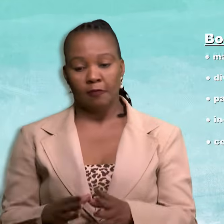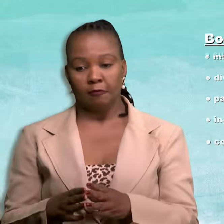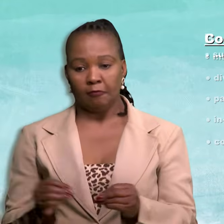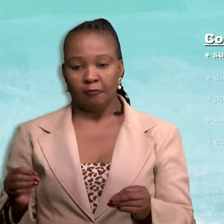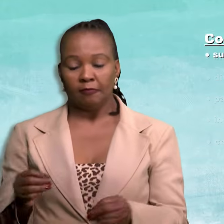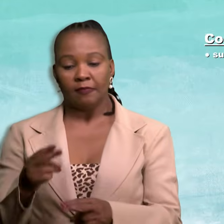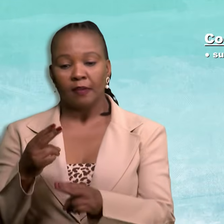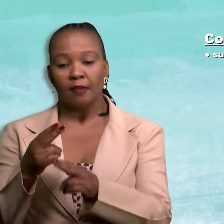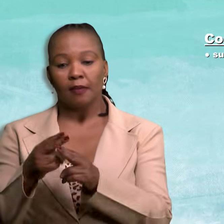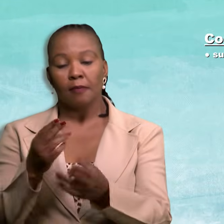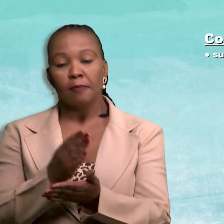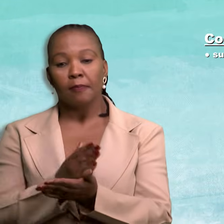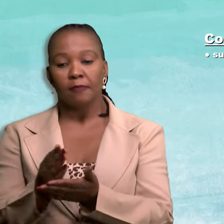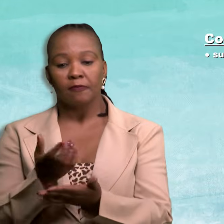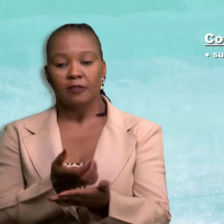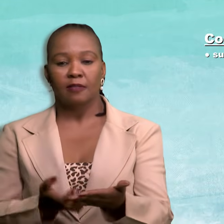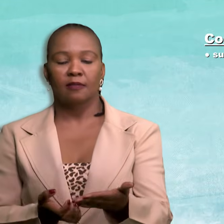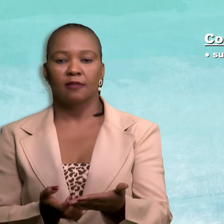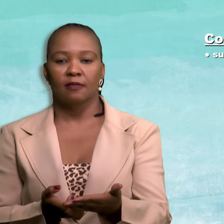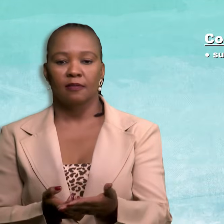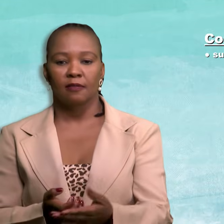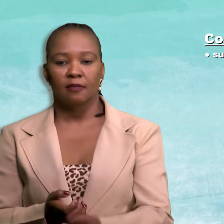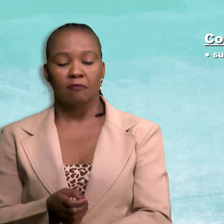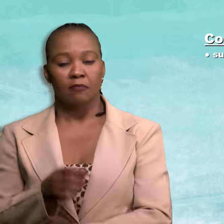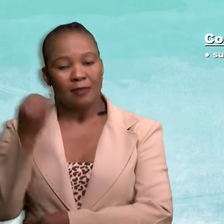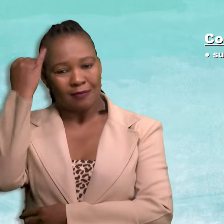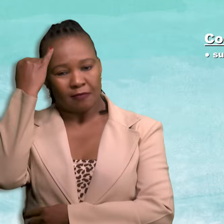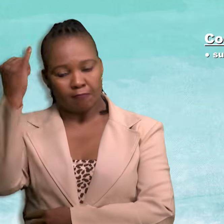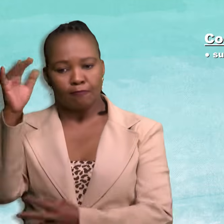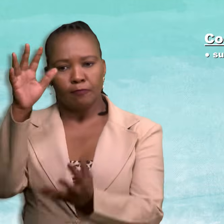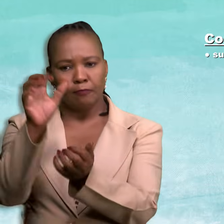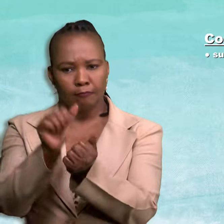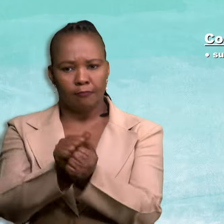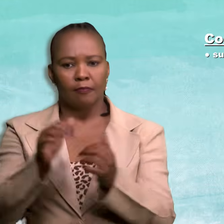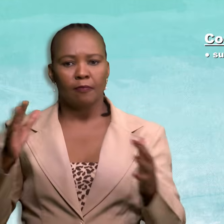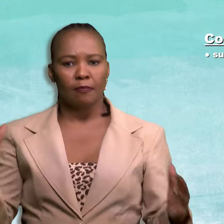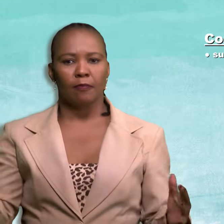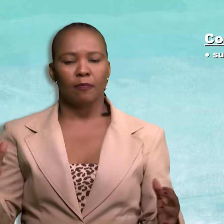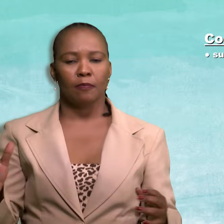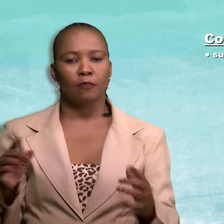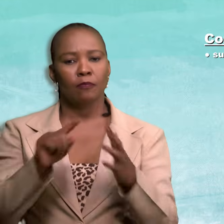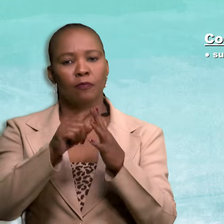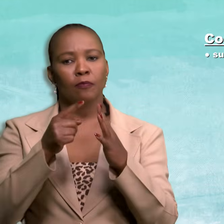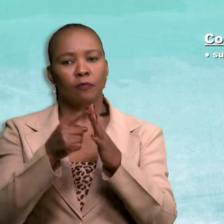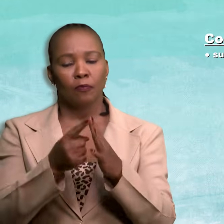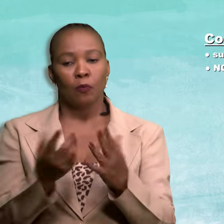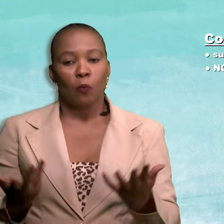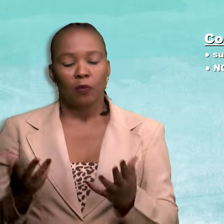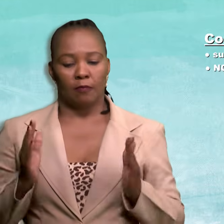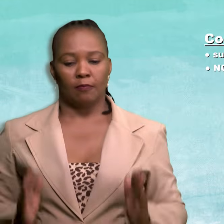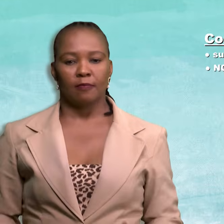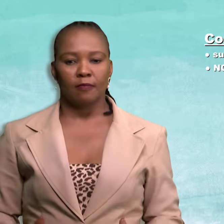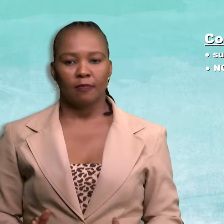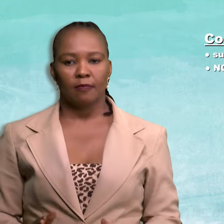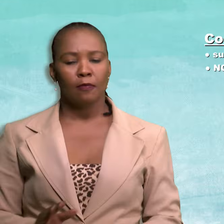conclusion is the final part of the essay and should ideally summarize the main points made in the body.